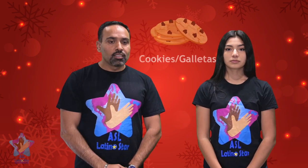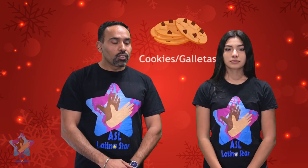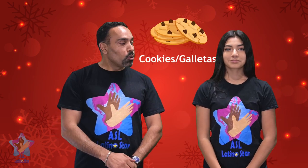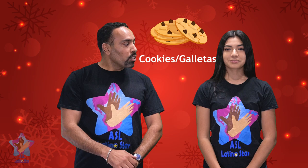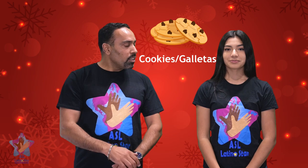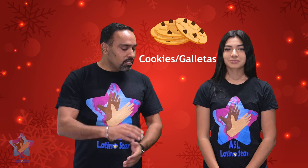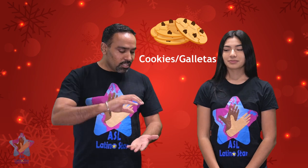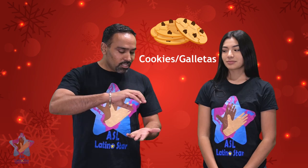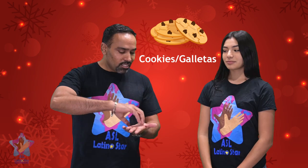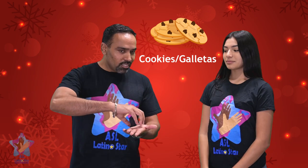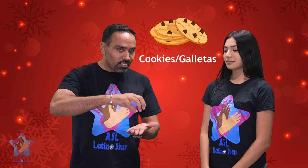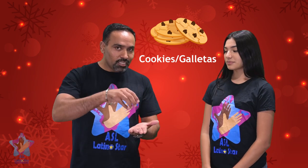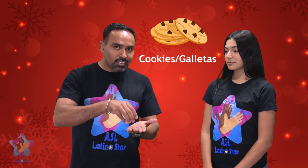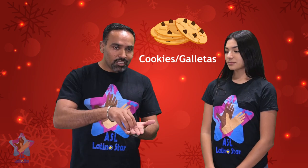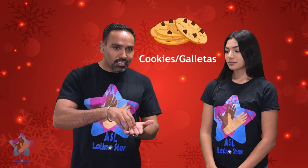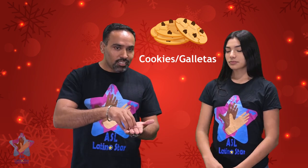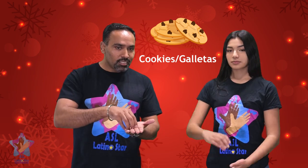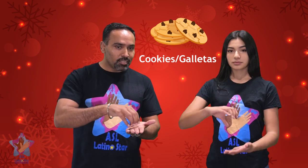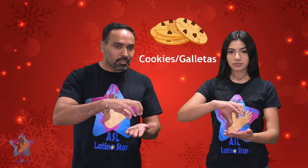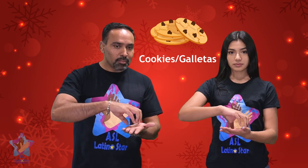Cookies. Galletas.